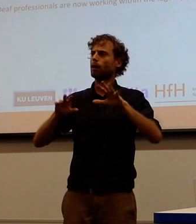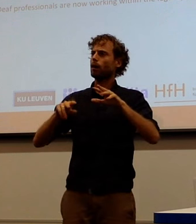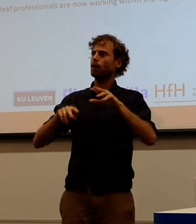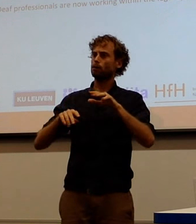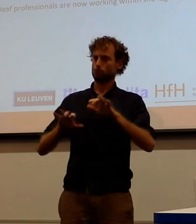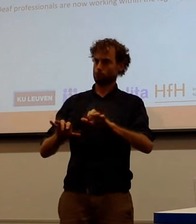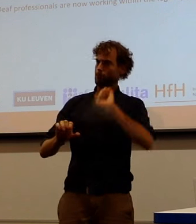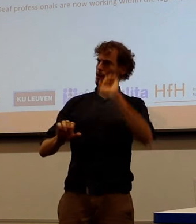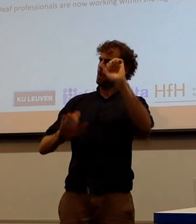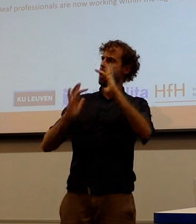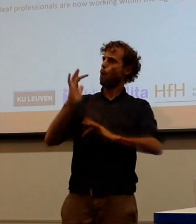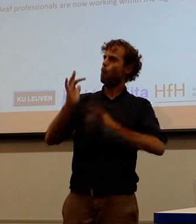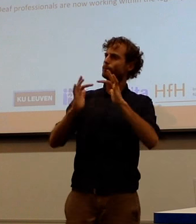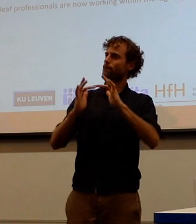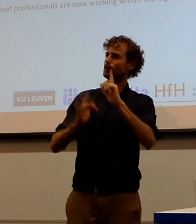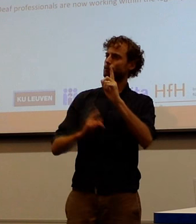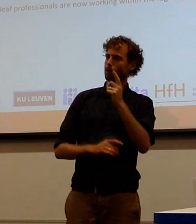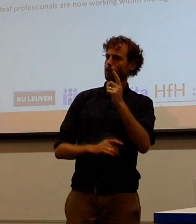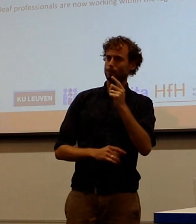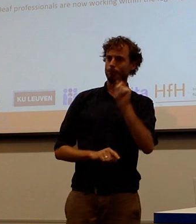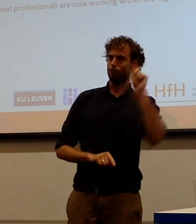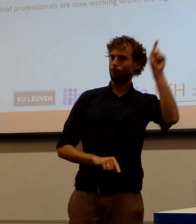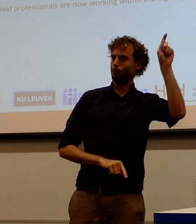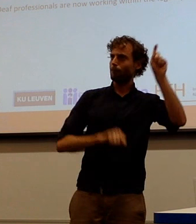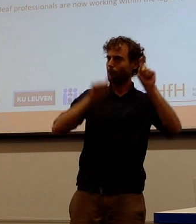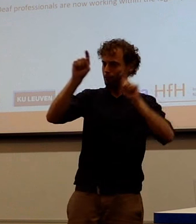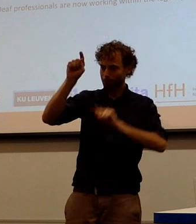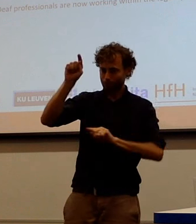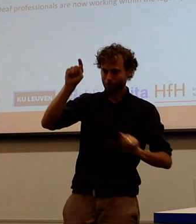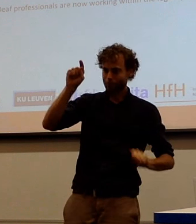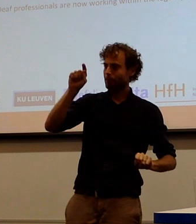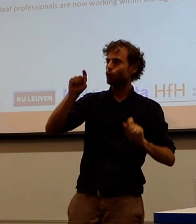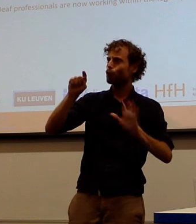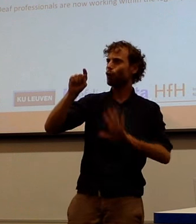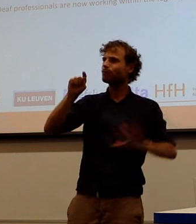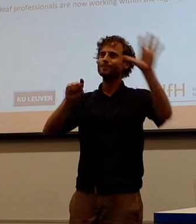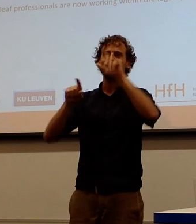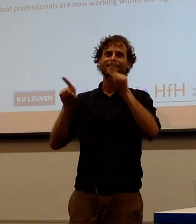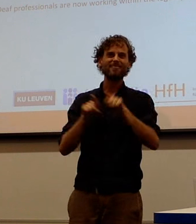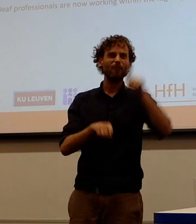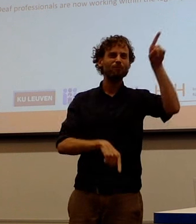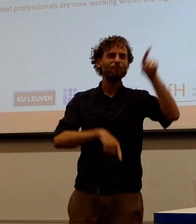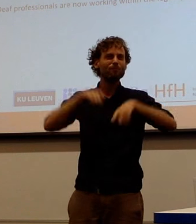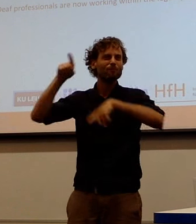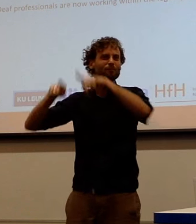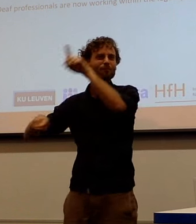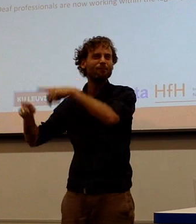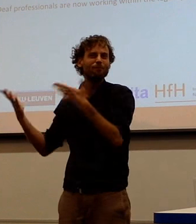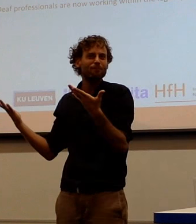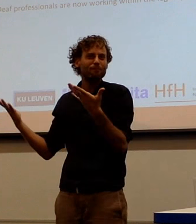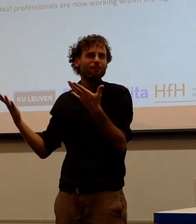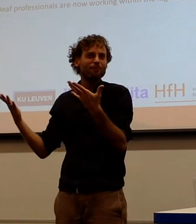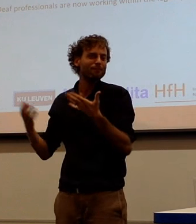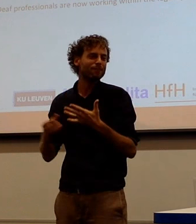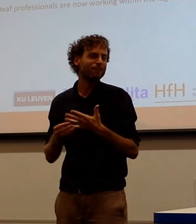they've been putting out online resources on their own websites. But they're not easy to navigate, and they're piecemeal and ad